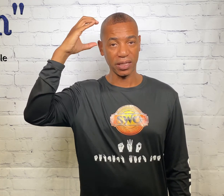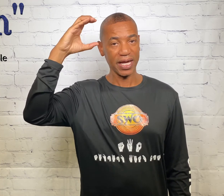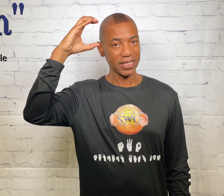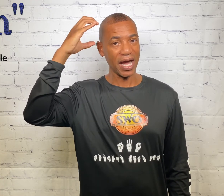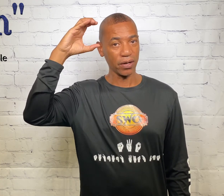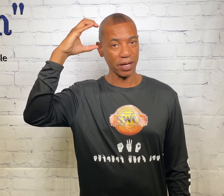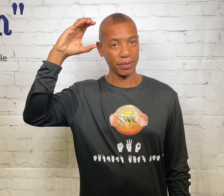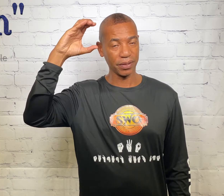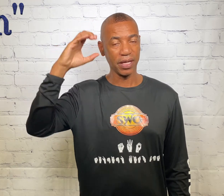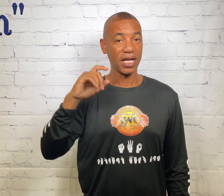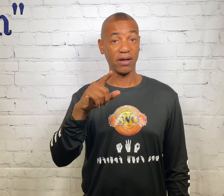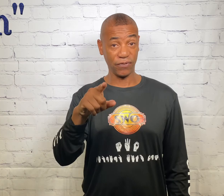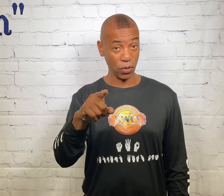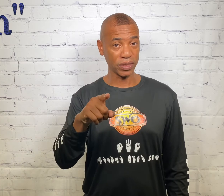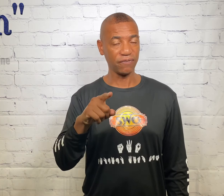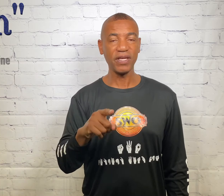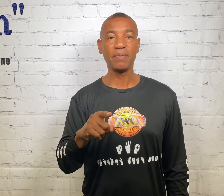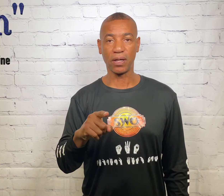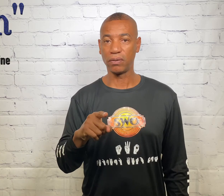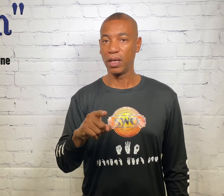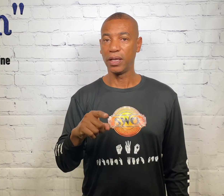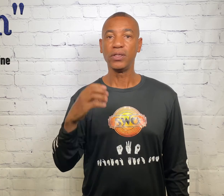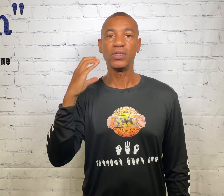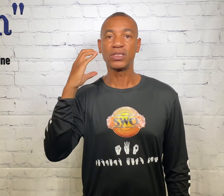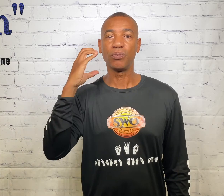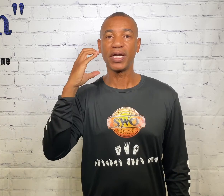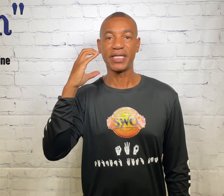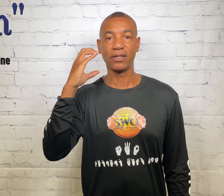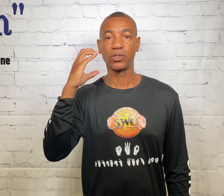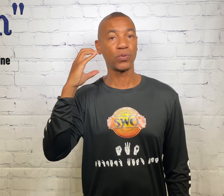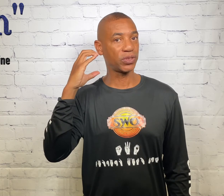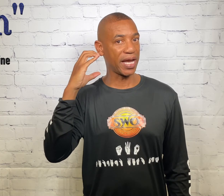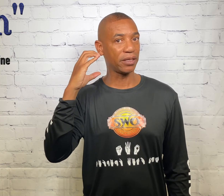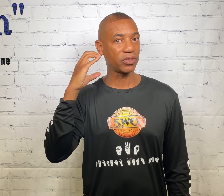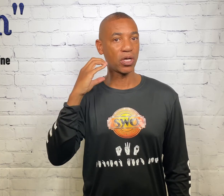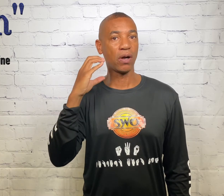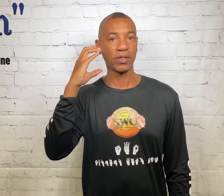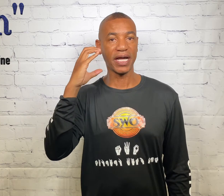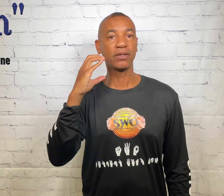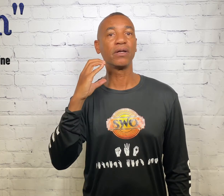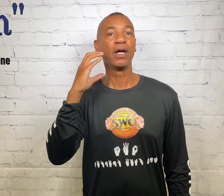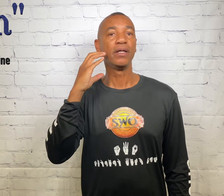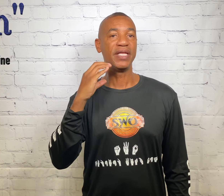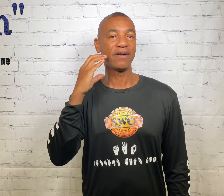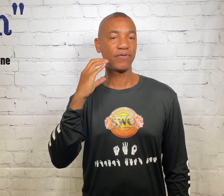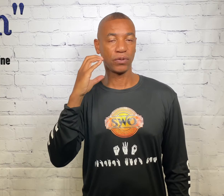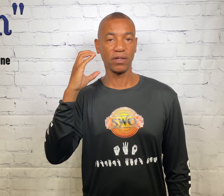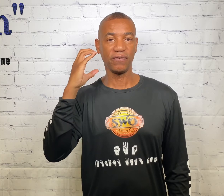It's higher up. Now if you know it's a female, you just bring it down there towards the angle of the jaw or down there, down further on the face,